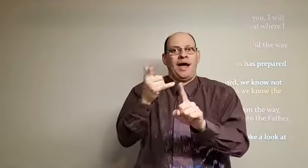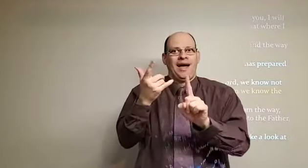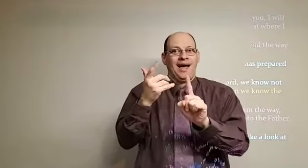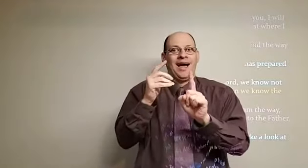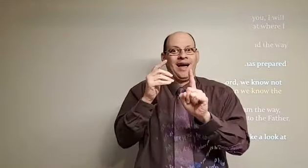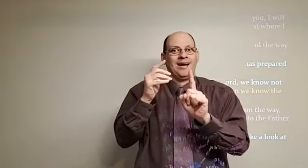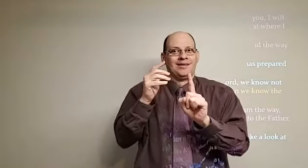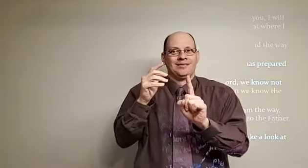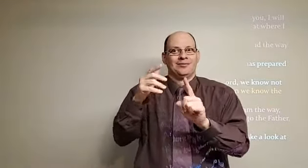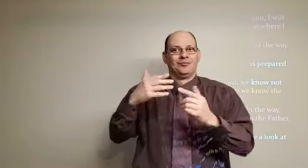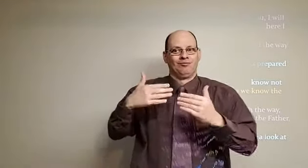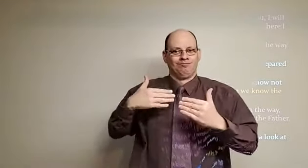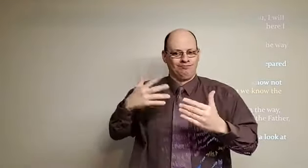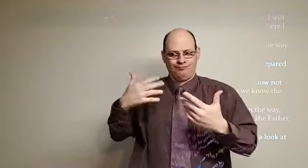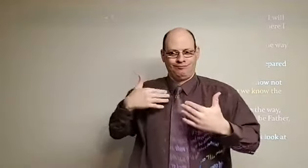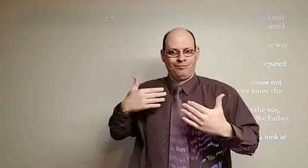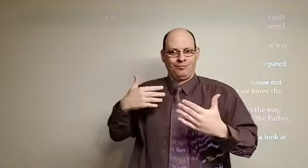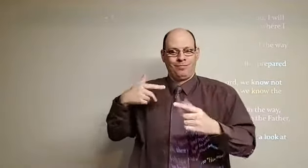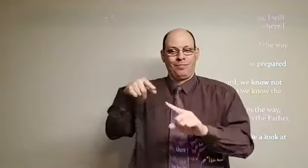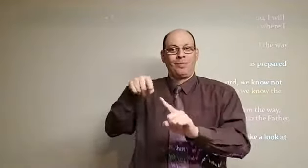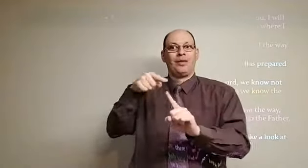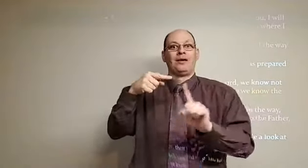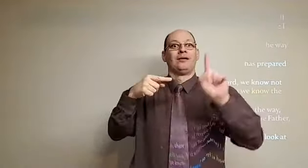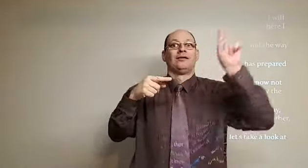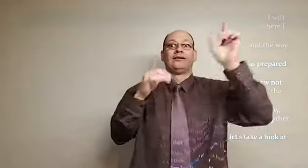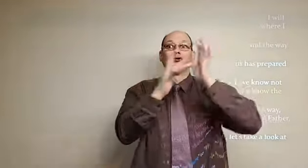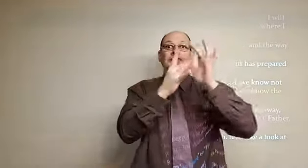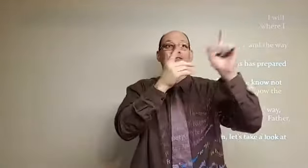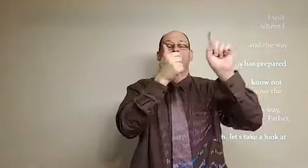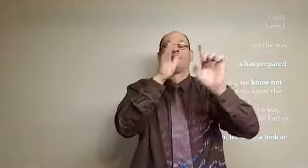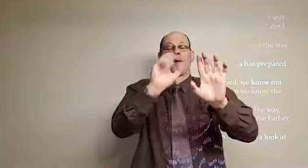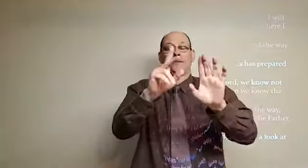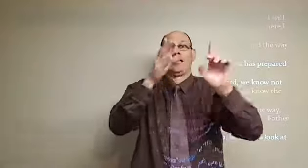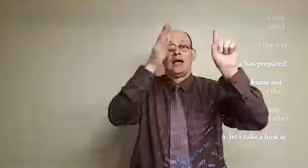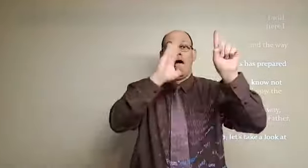manifest in the flesh he was God in the flesh Jesus was God in the flesh